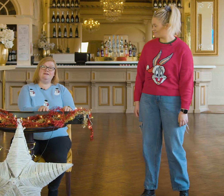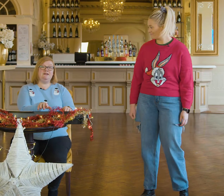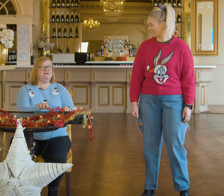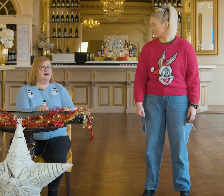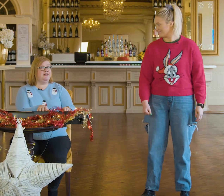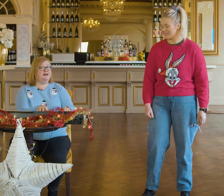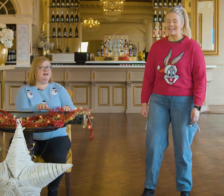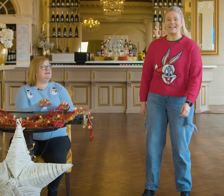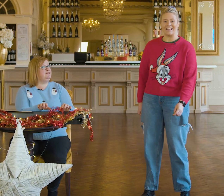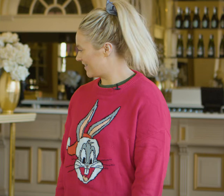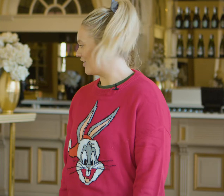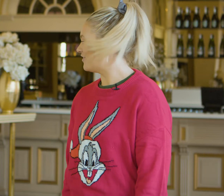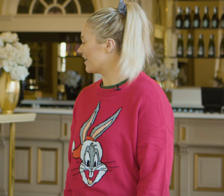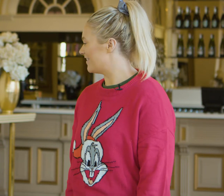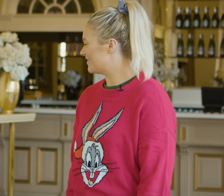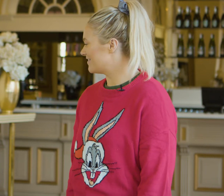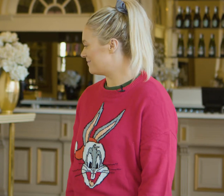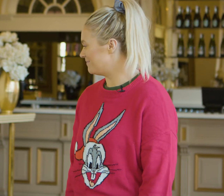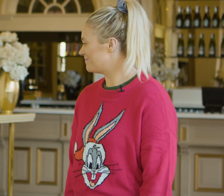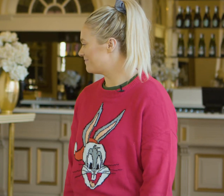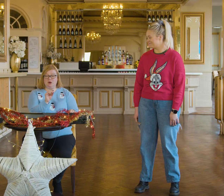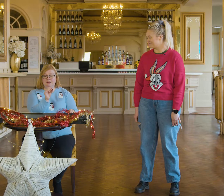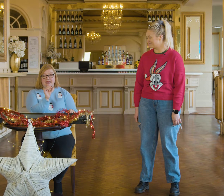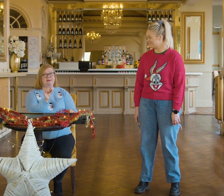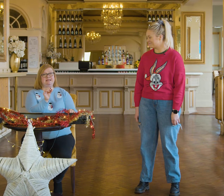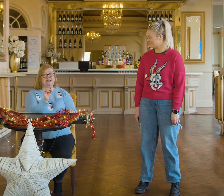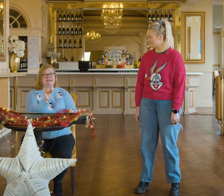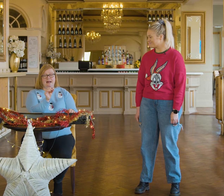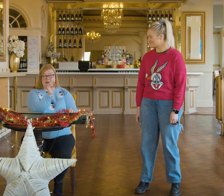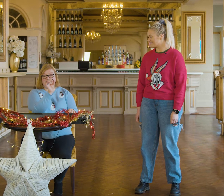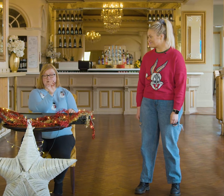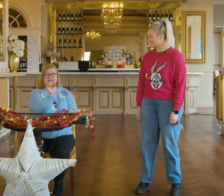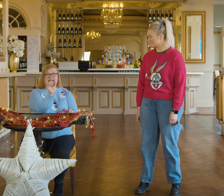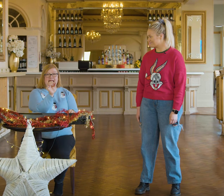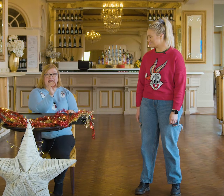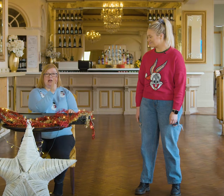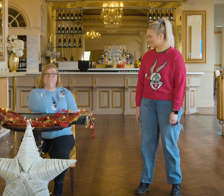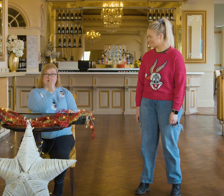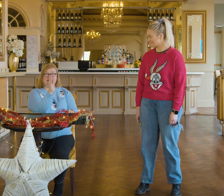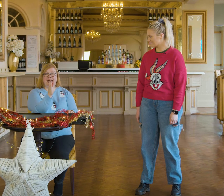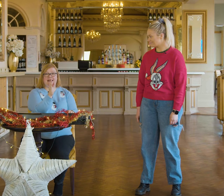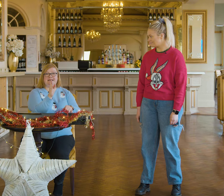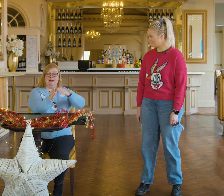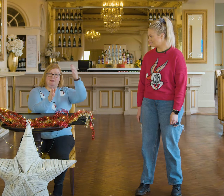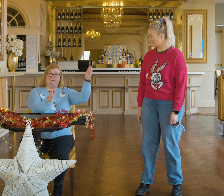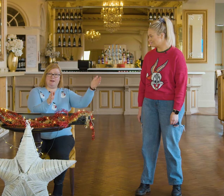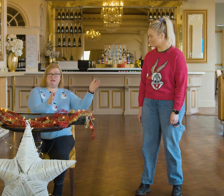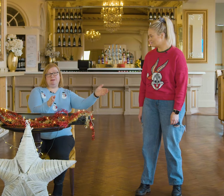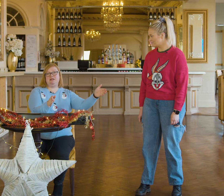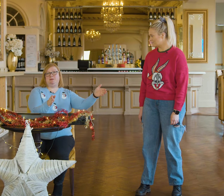having fun. Lovely. Nice. So all that happens is it comes in just as the first melody